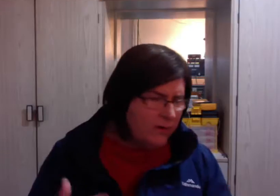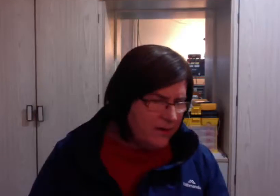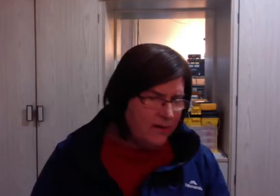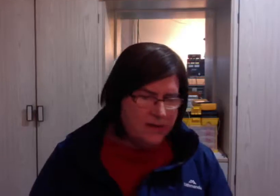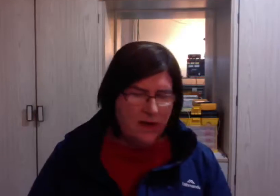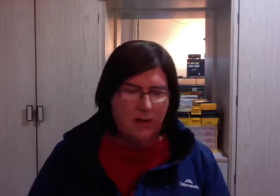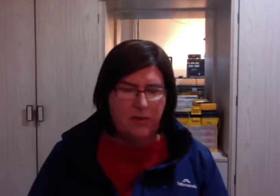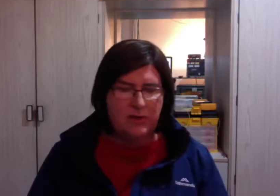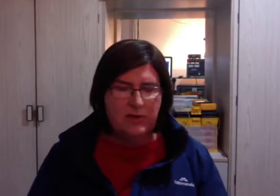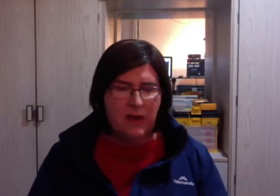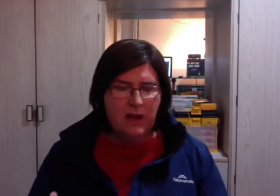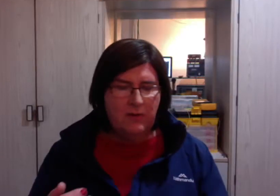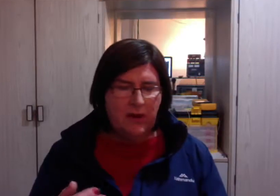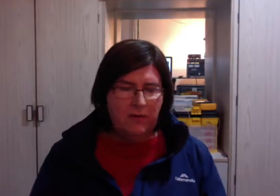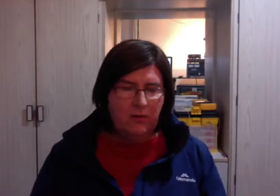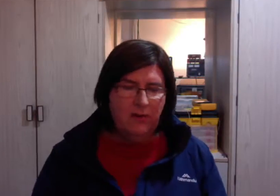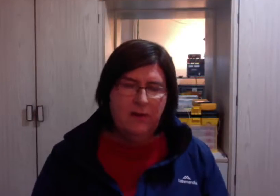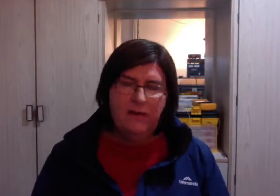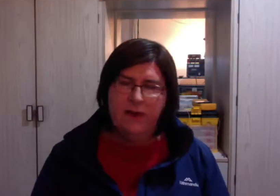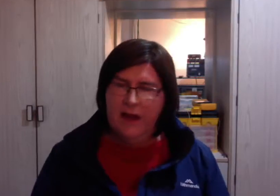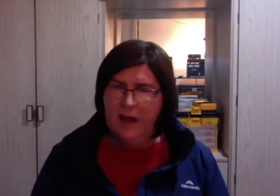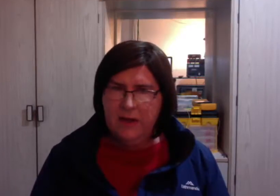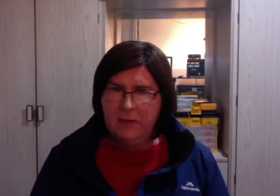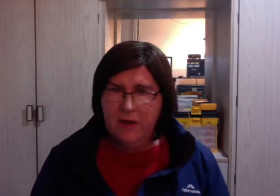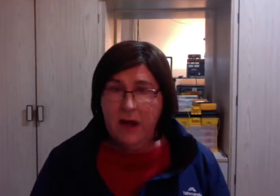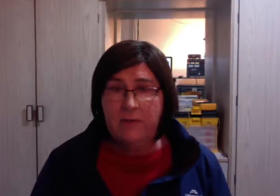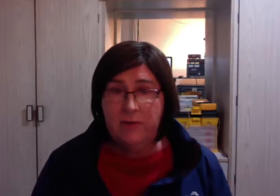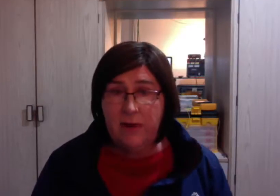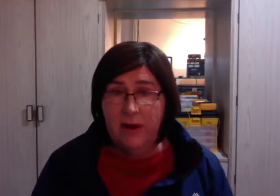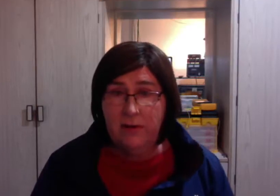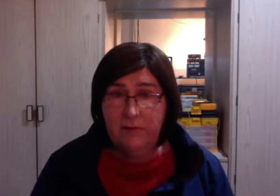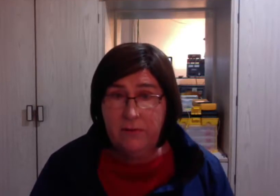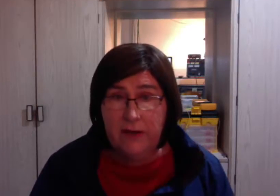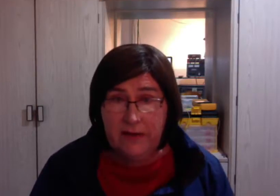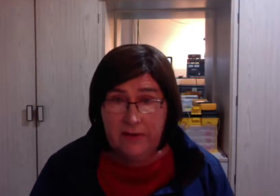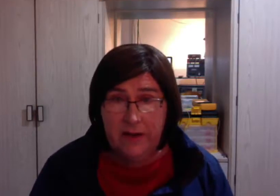things like tire pressures, we'll cover all the things like how do you recover a trailer if you get stuck,